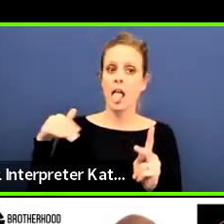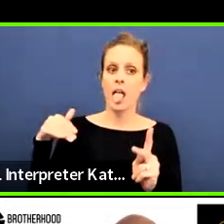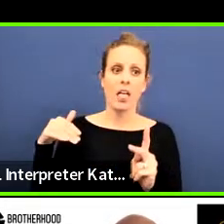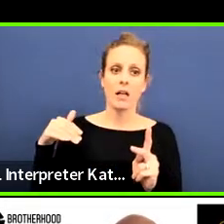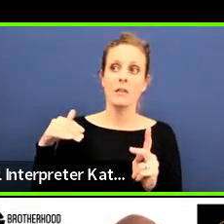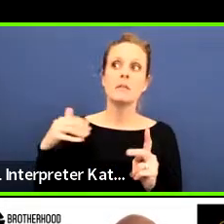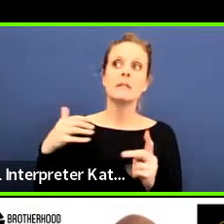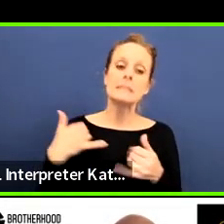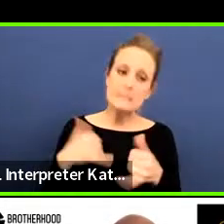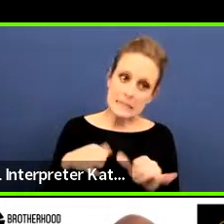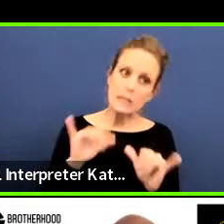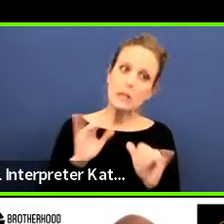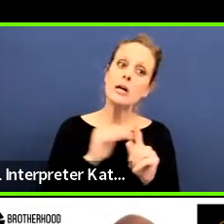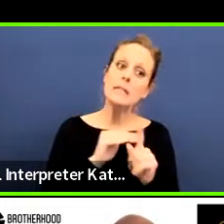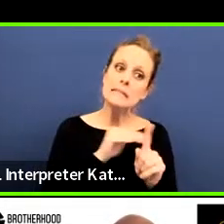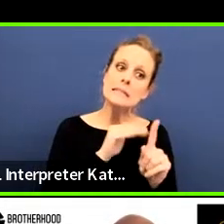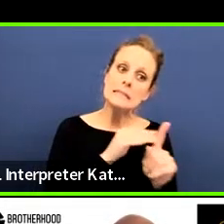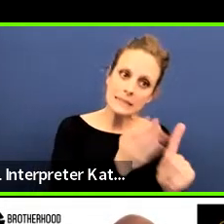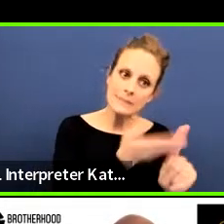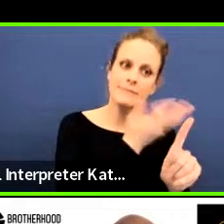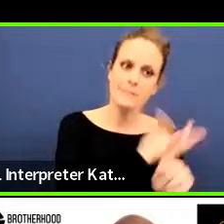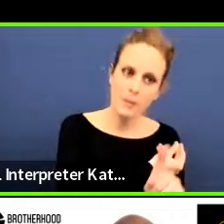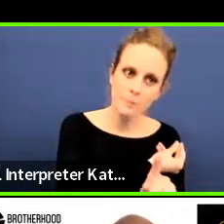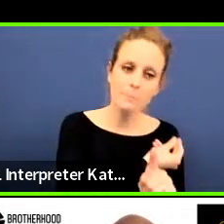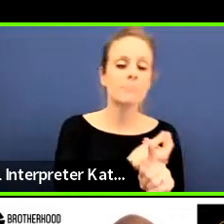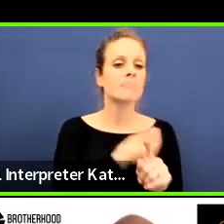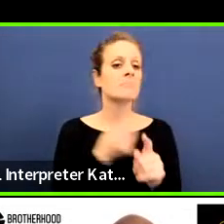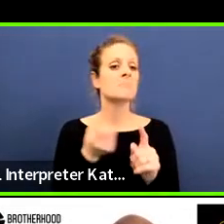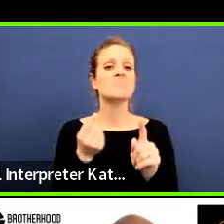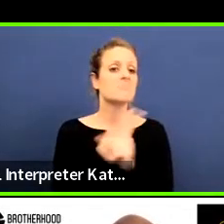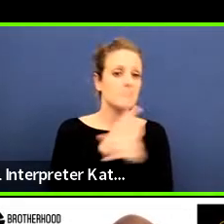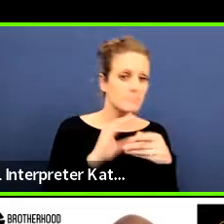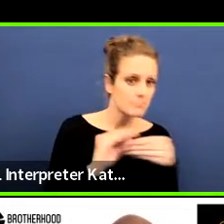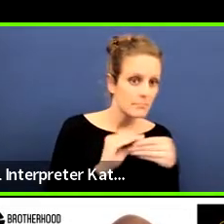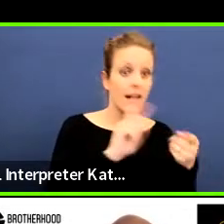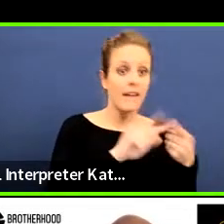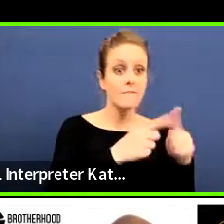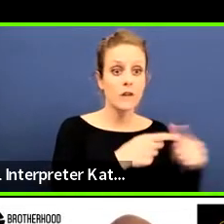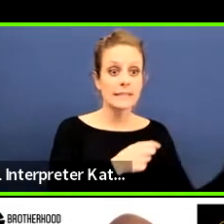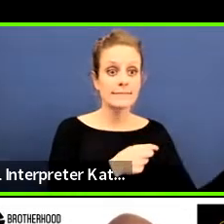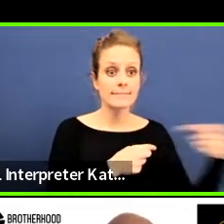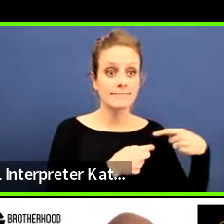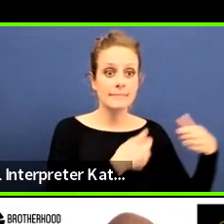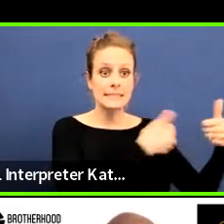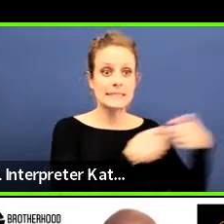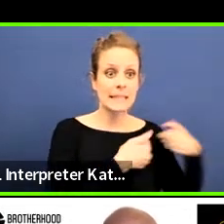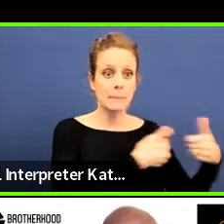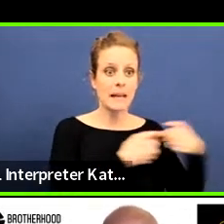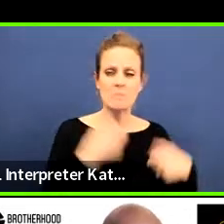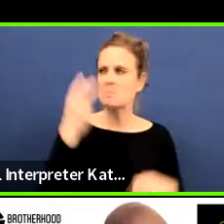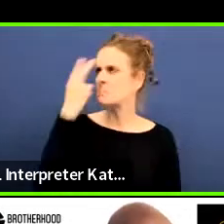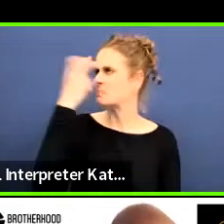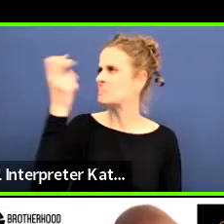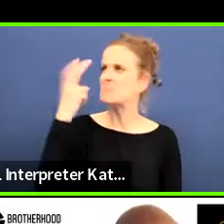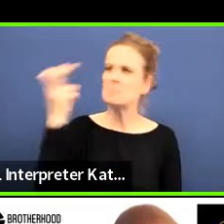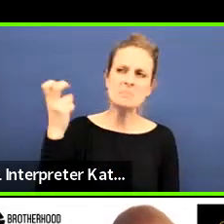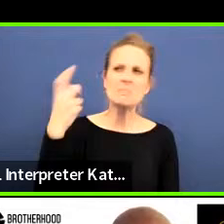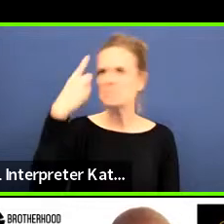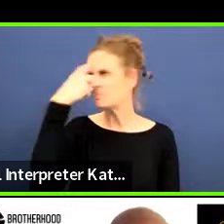around. I had, just as an anecdote to share, a friend that was sending me messages, really skeptical about